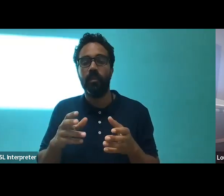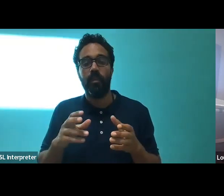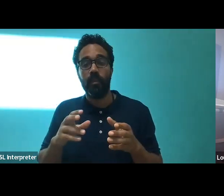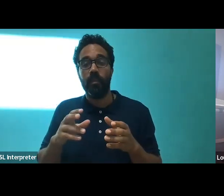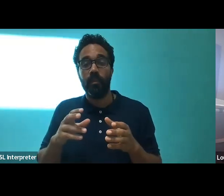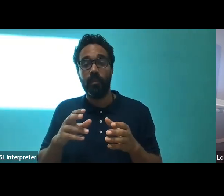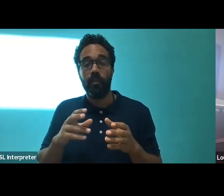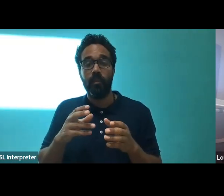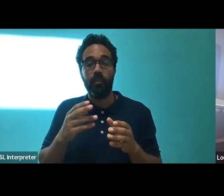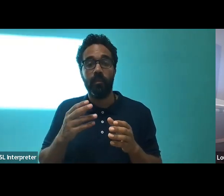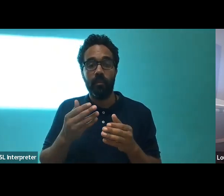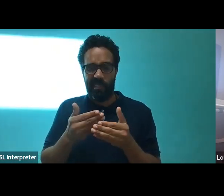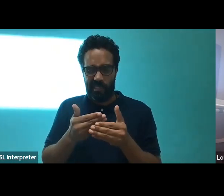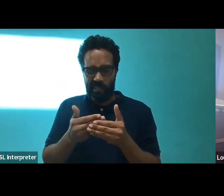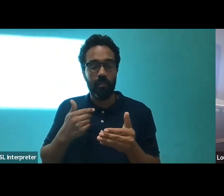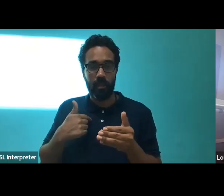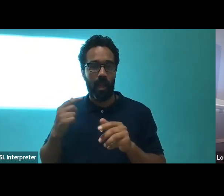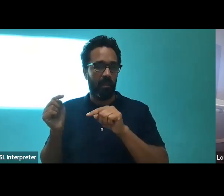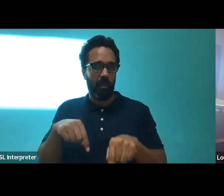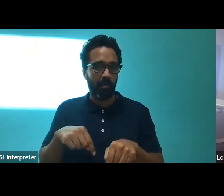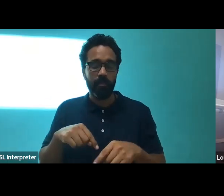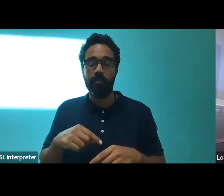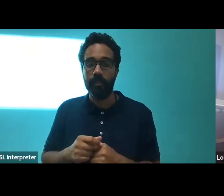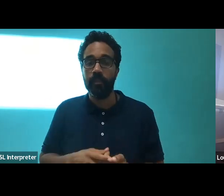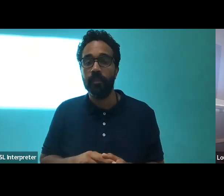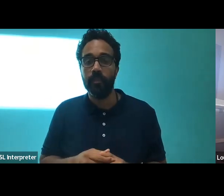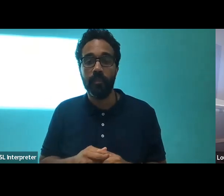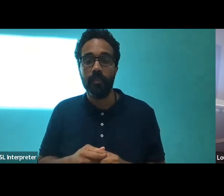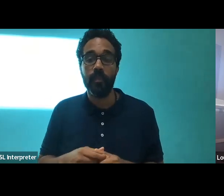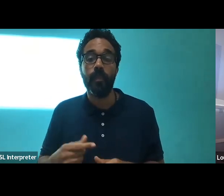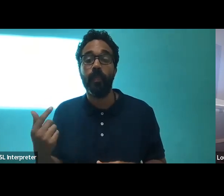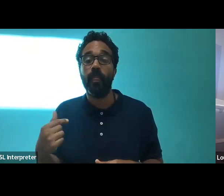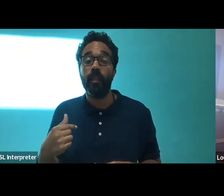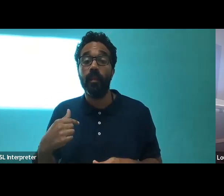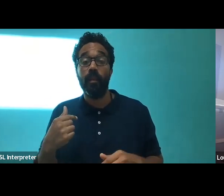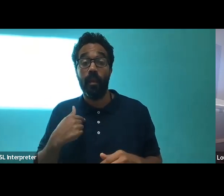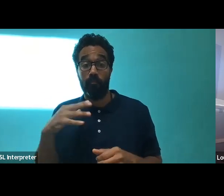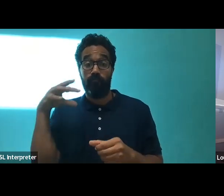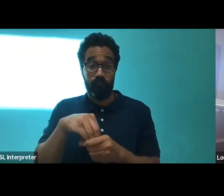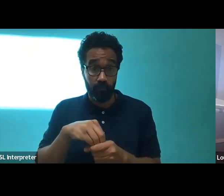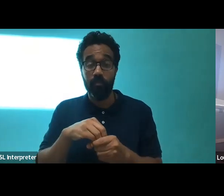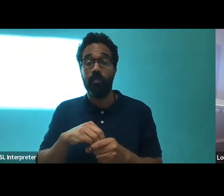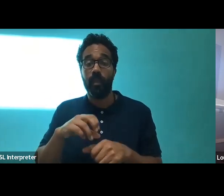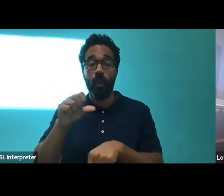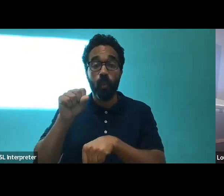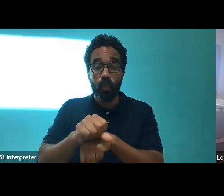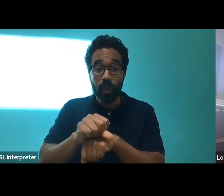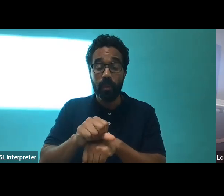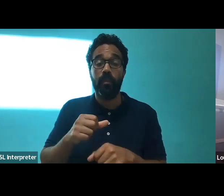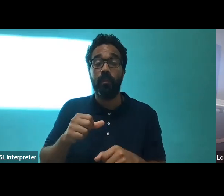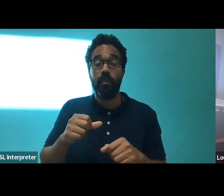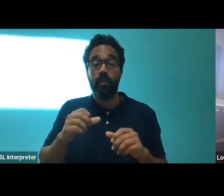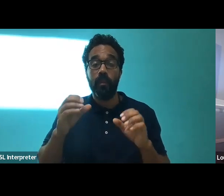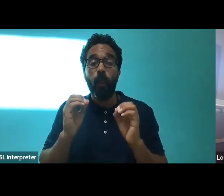before I came back. And one of the things that we began working on quickly was the lack of accessible transportation in